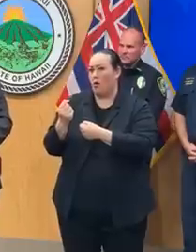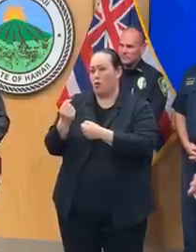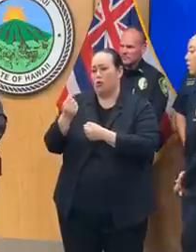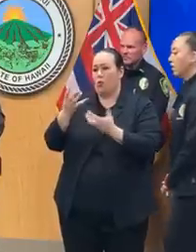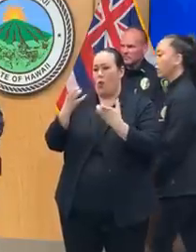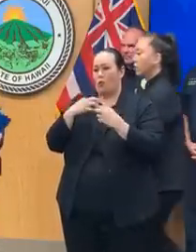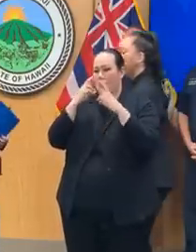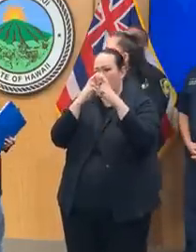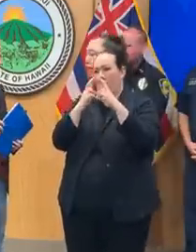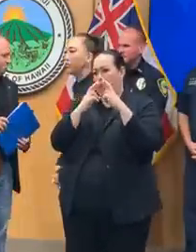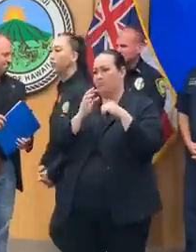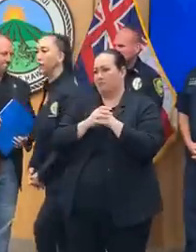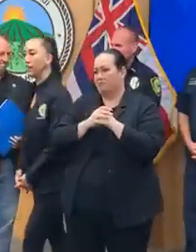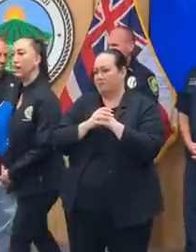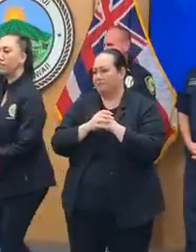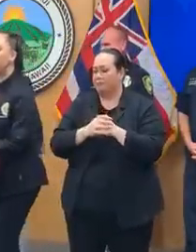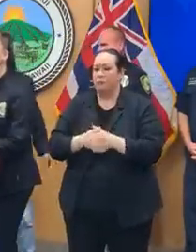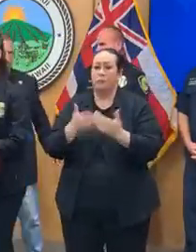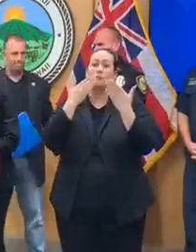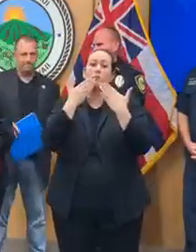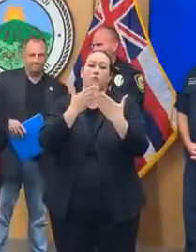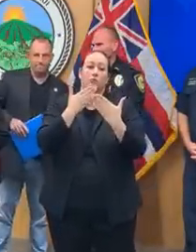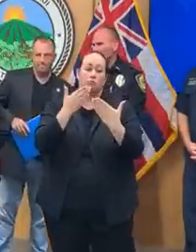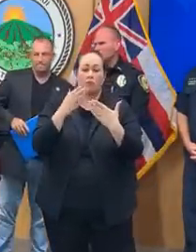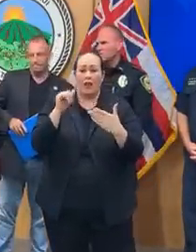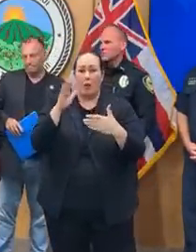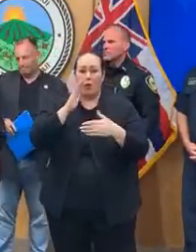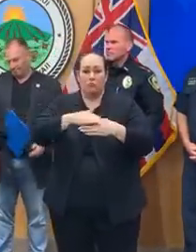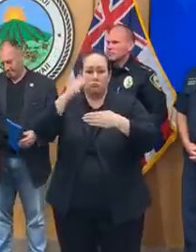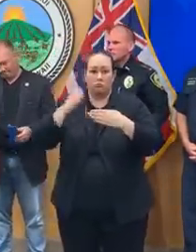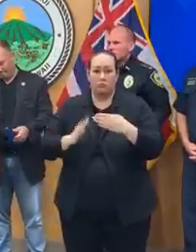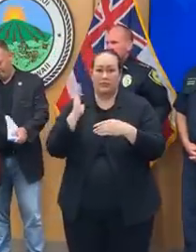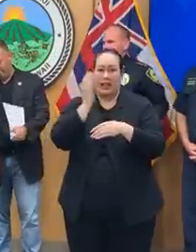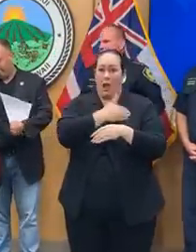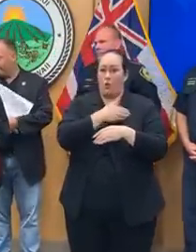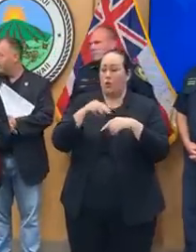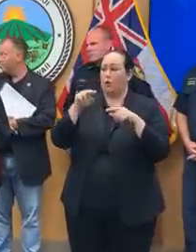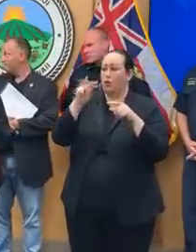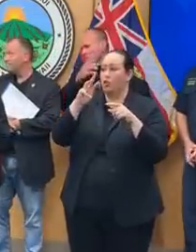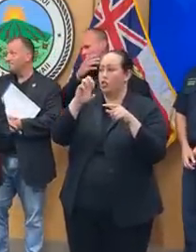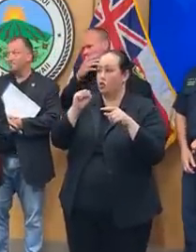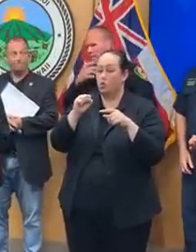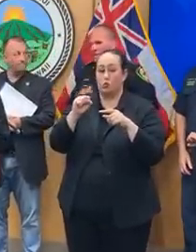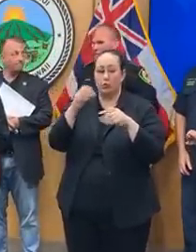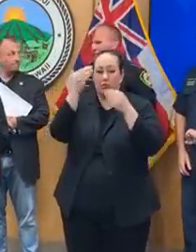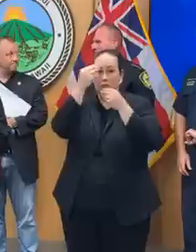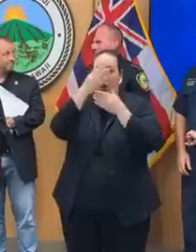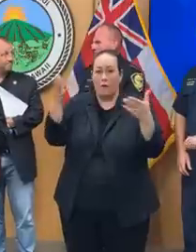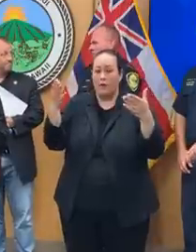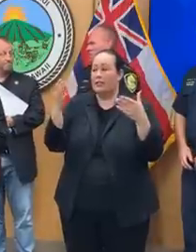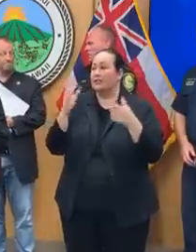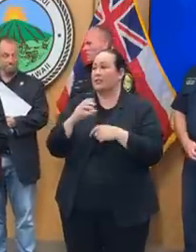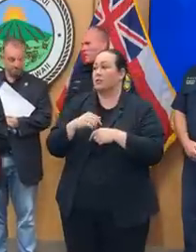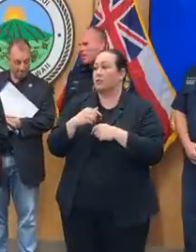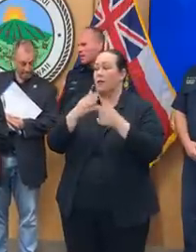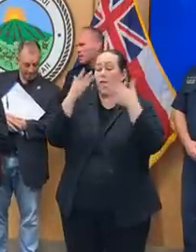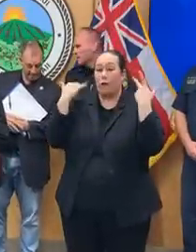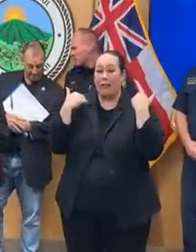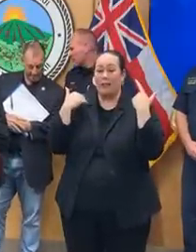Thank you. Mahalo nui. That formally concludes our news conference. I wanted to also give a friendly reminder.